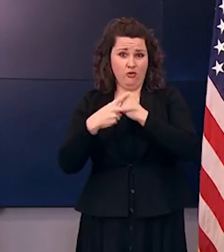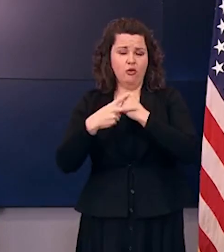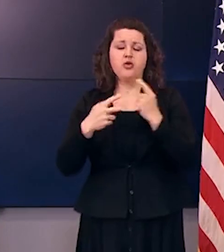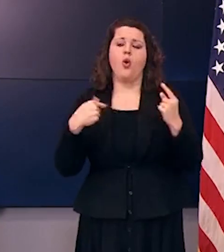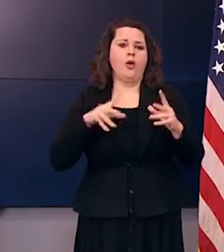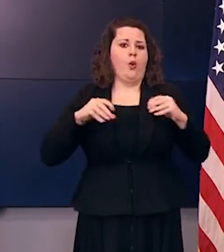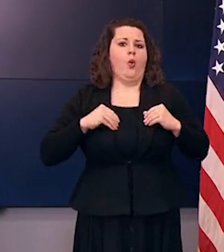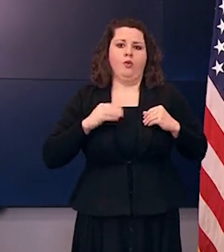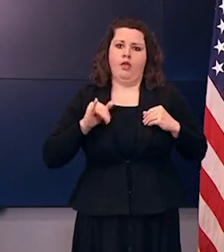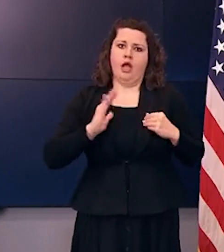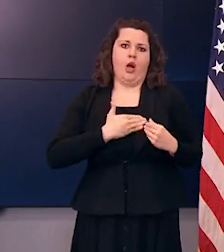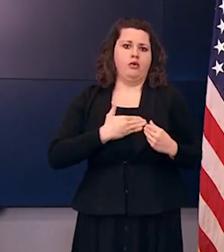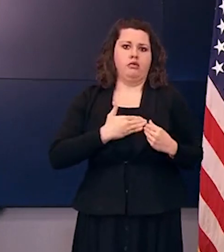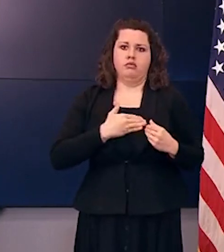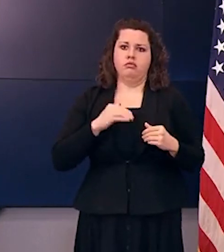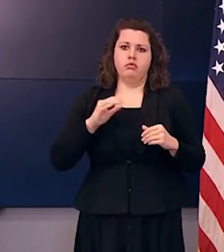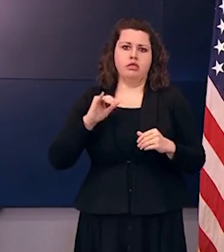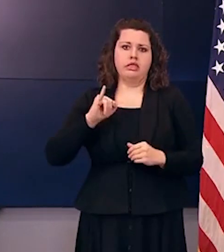it's ours.